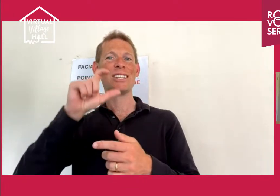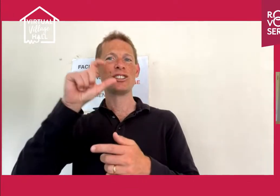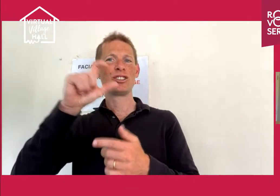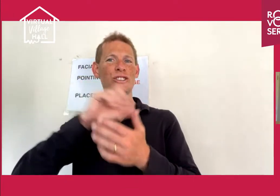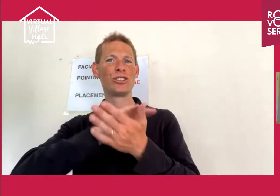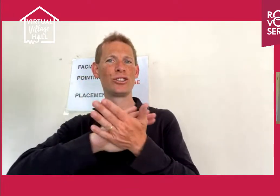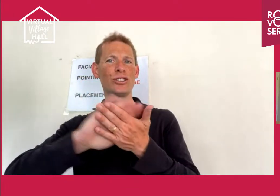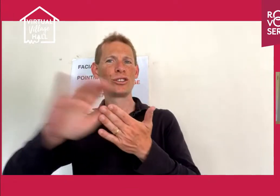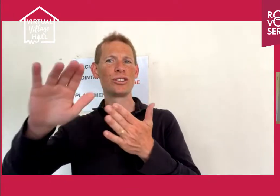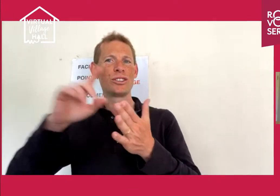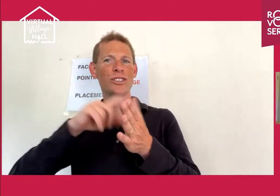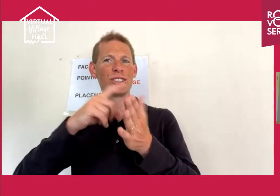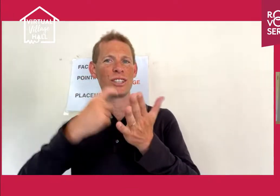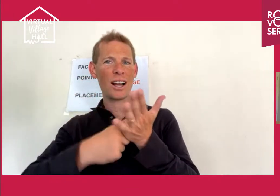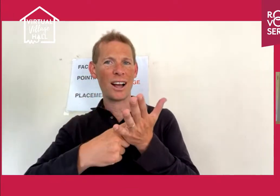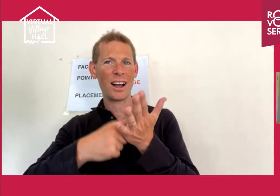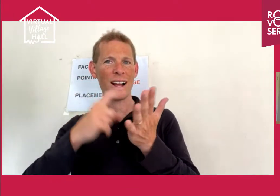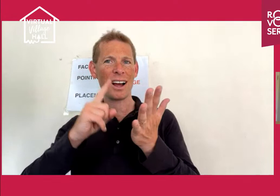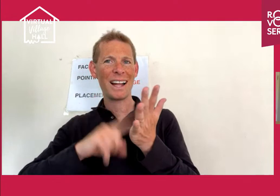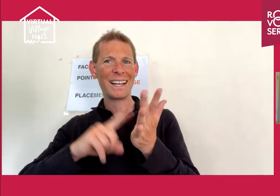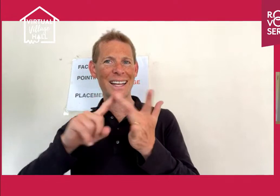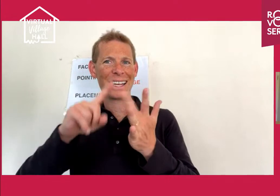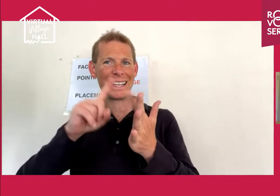most of you got that one. That was Charlie.